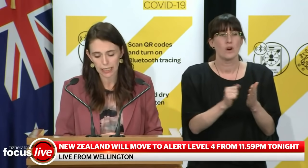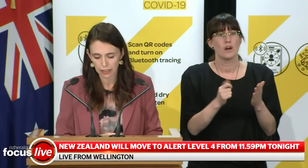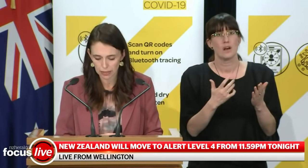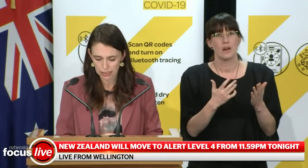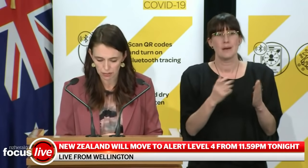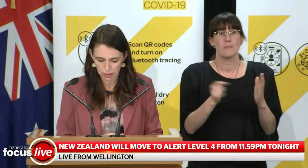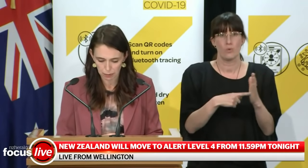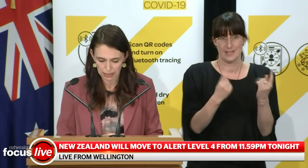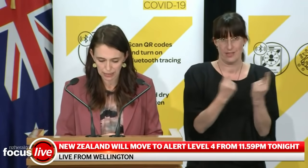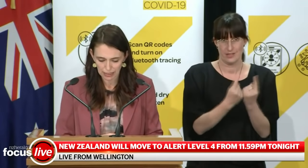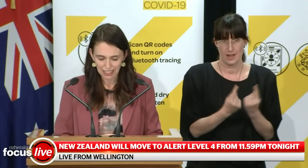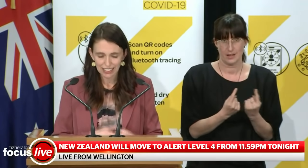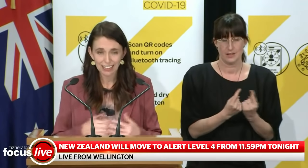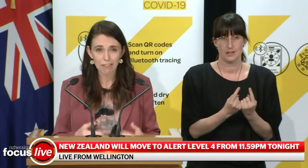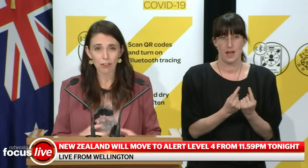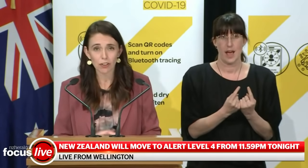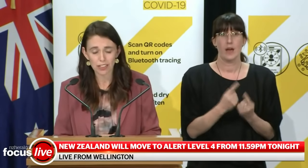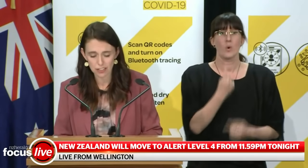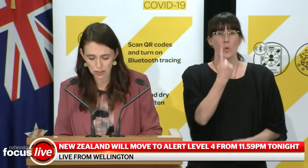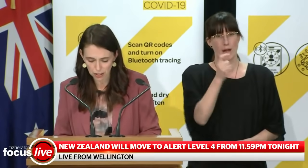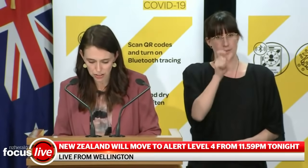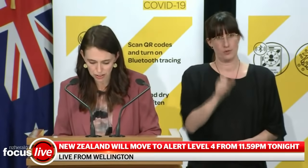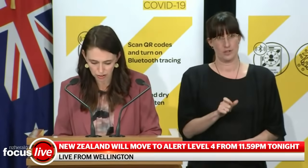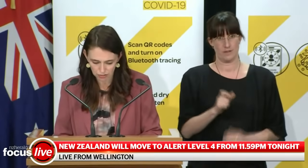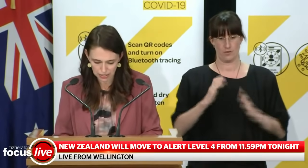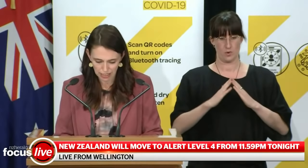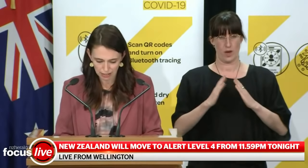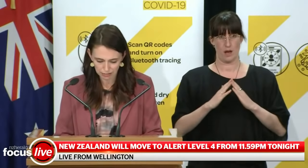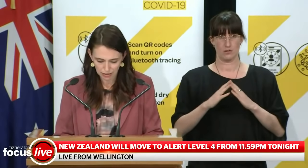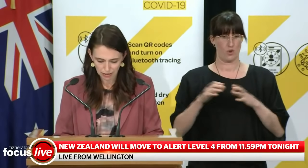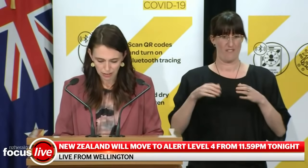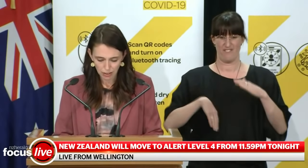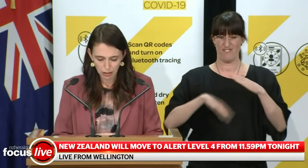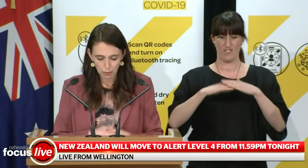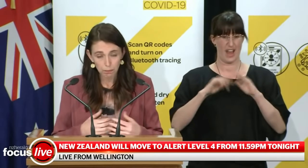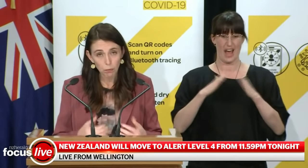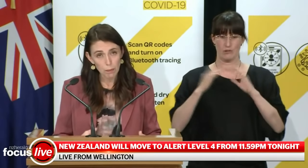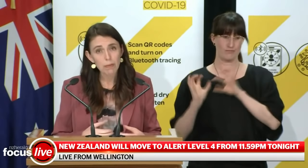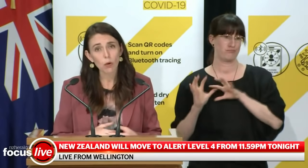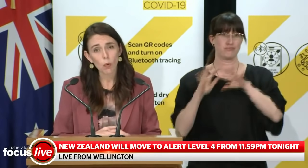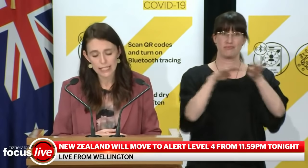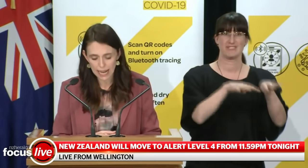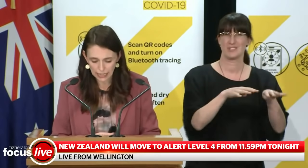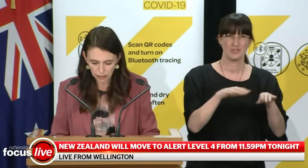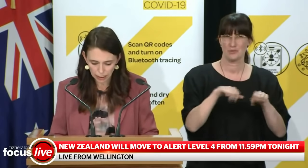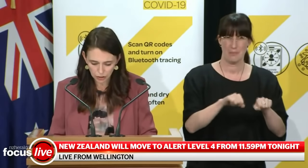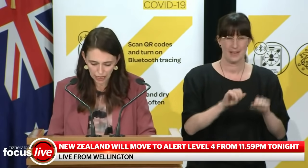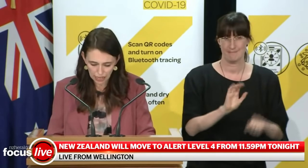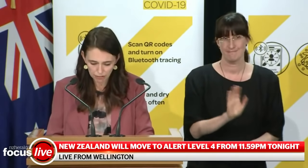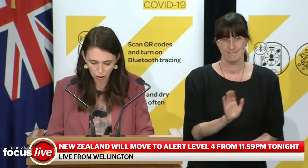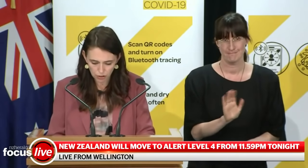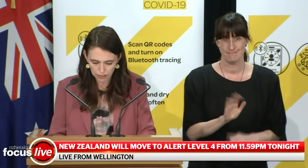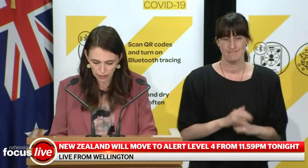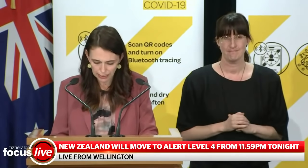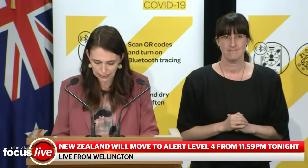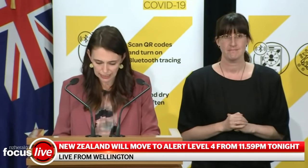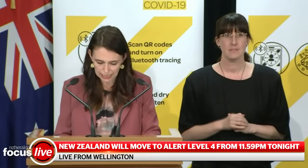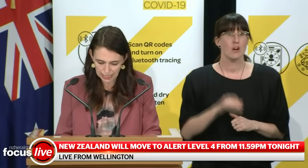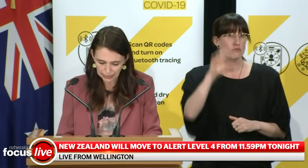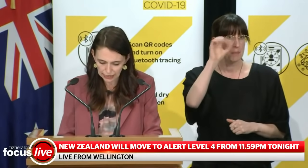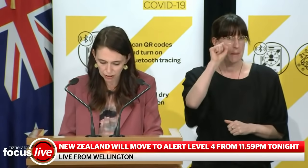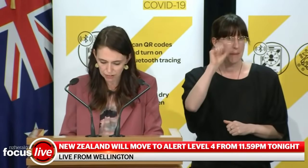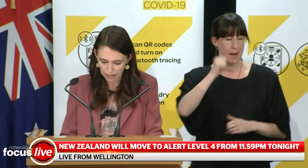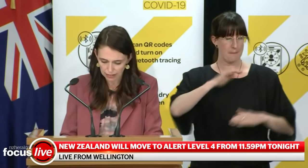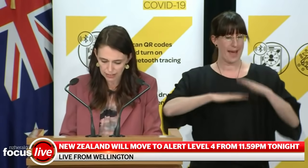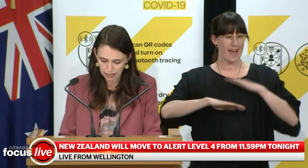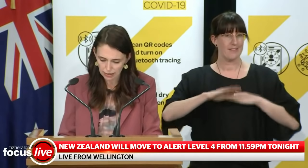to reduce any risk of spread, and that they follow the instructions of staff. Remember to always act like you have COVID-19.